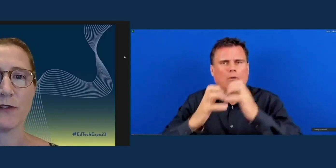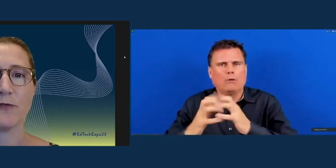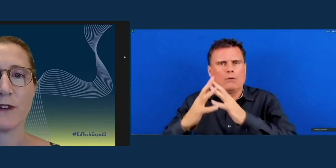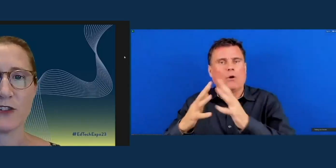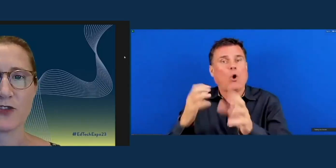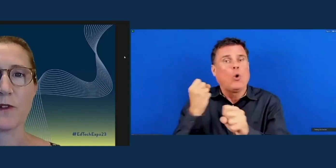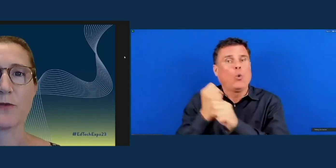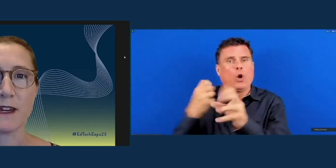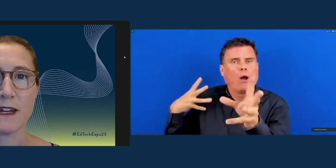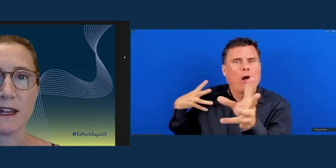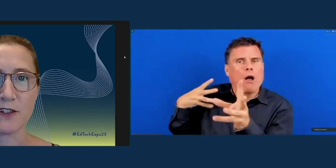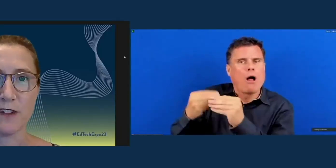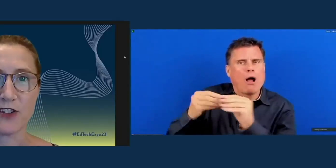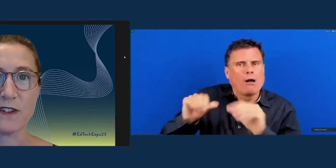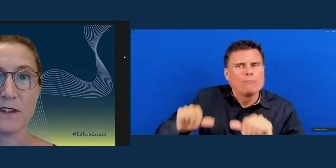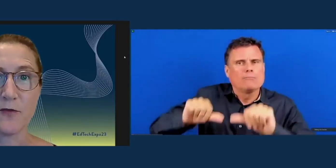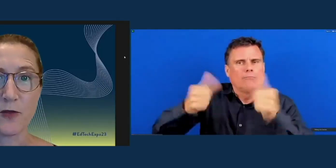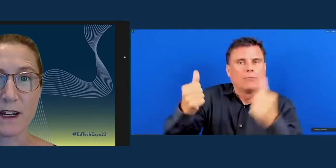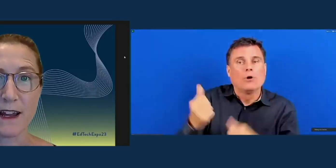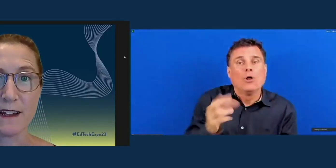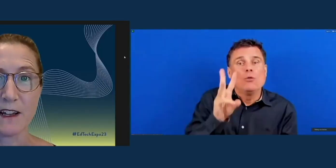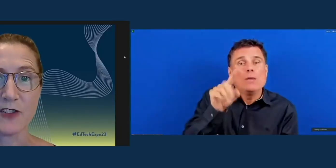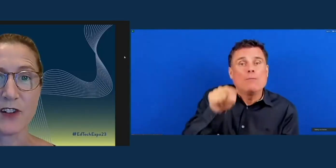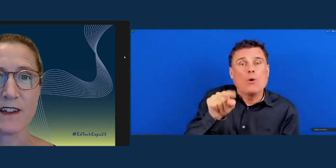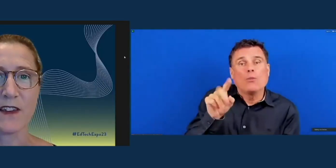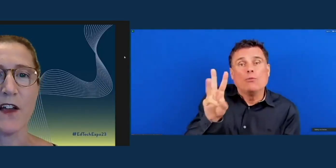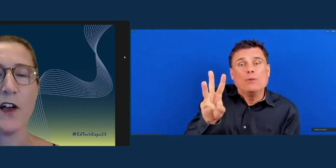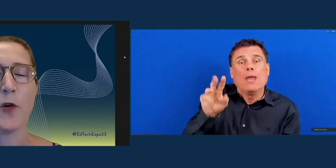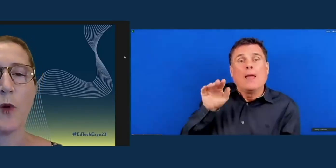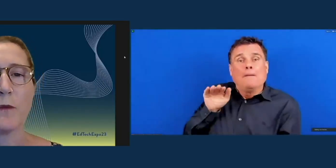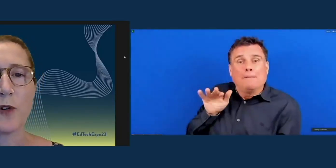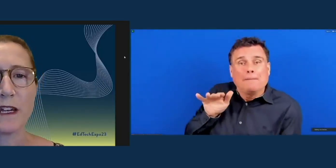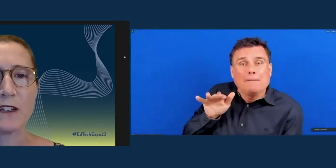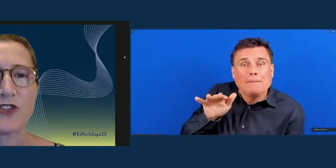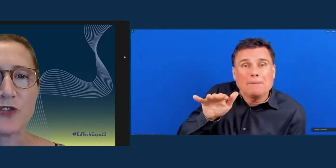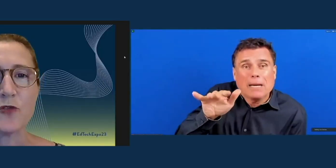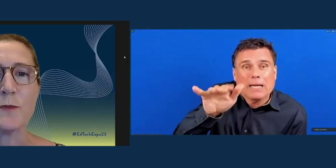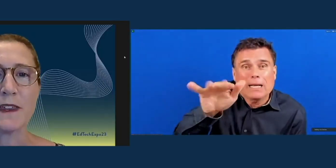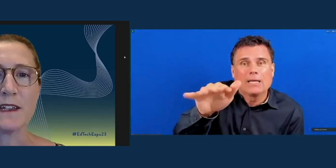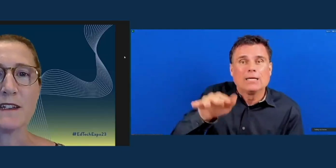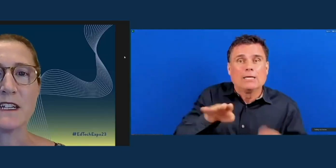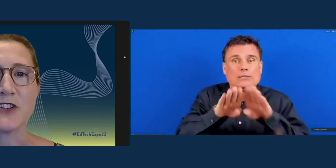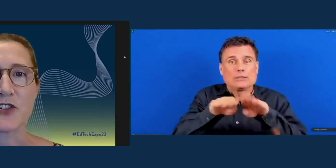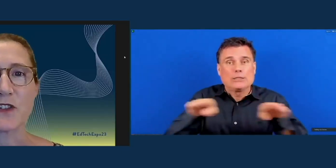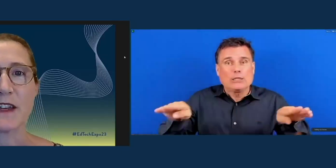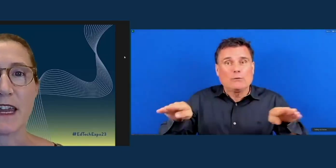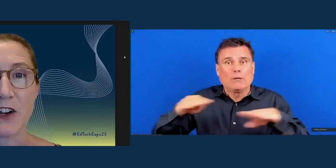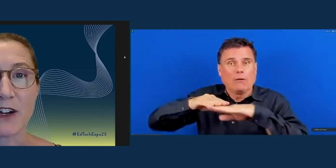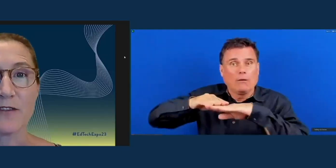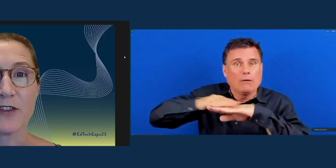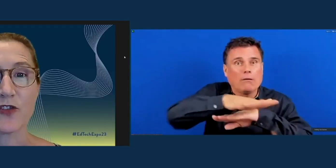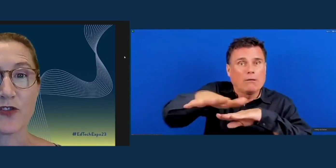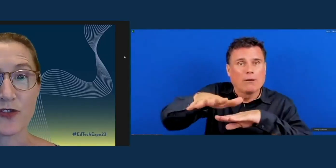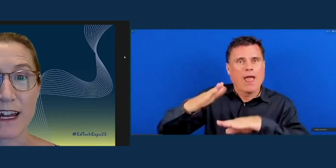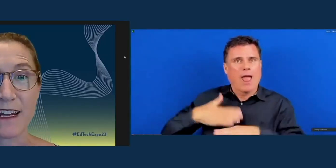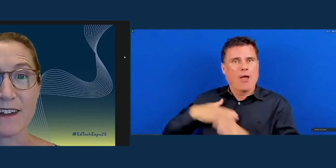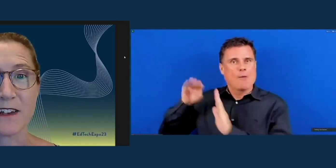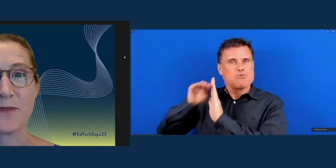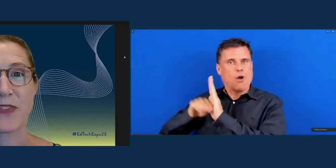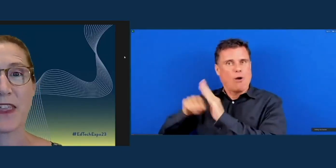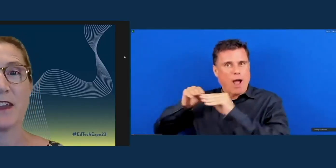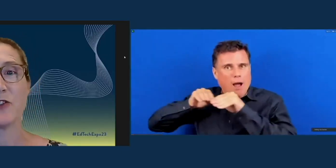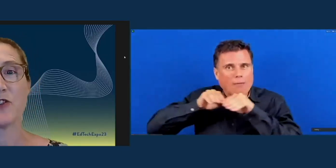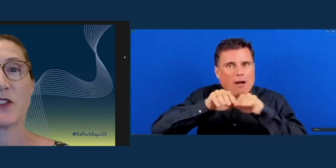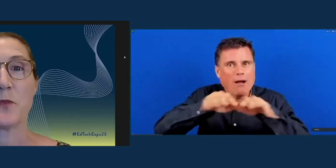million children reached with reading interventions in 49 countries. 1.2 million teachers and caregivers